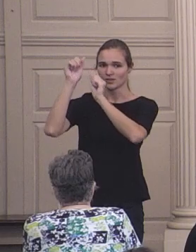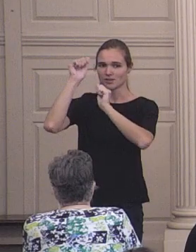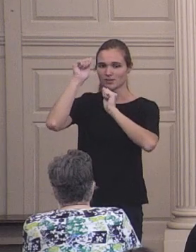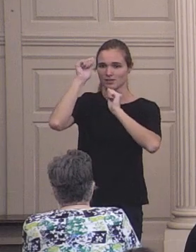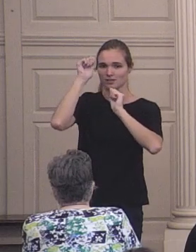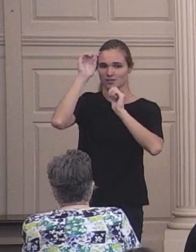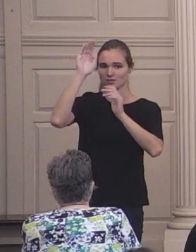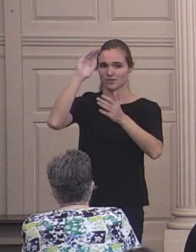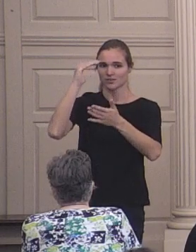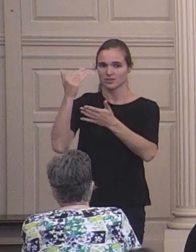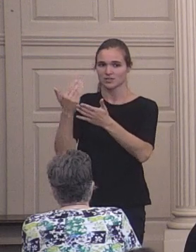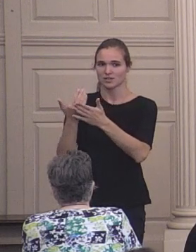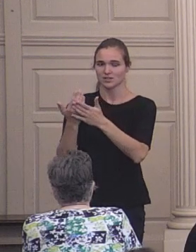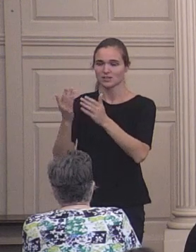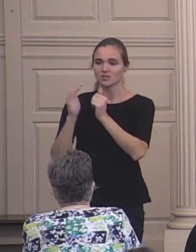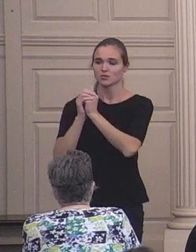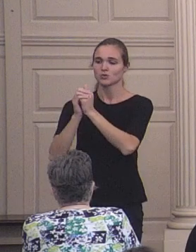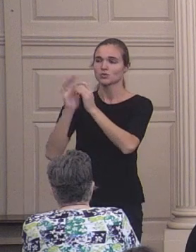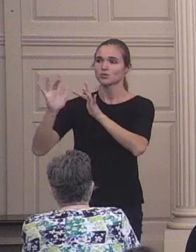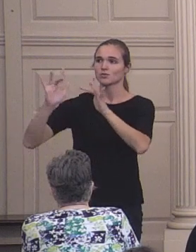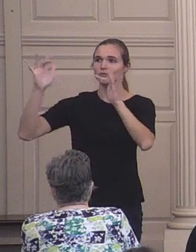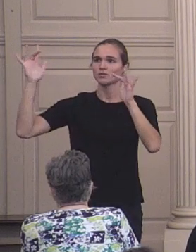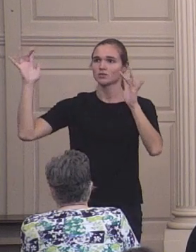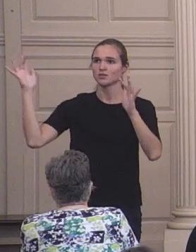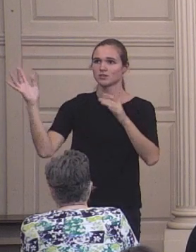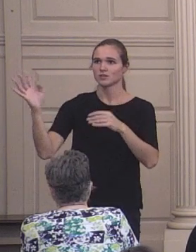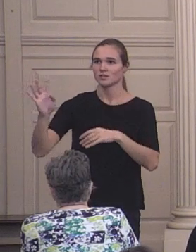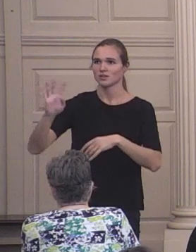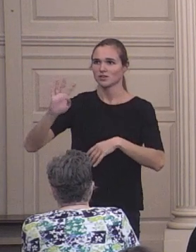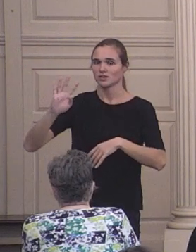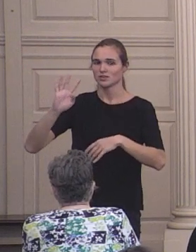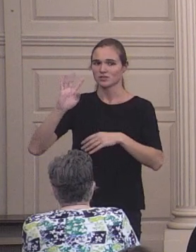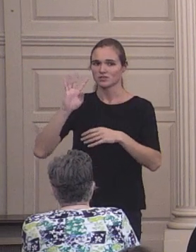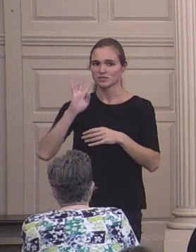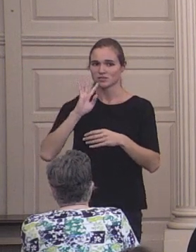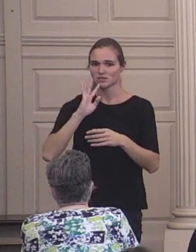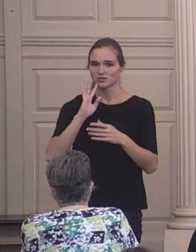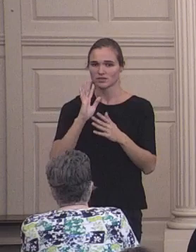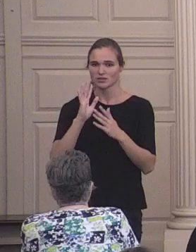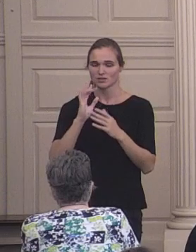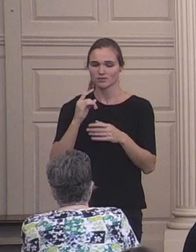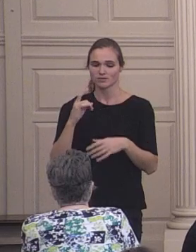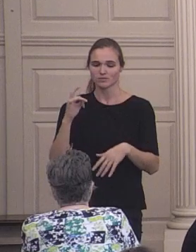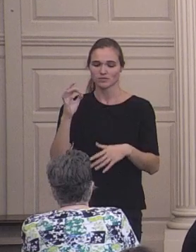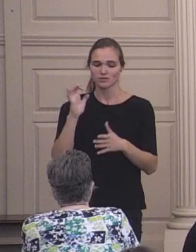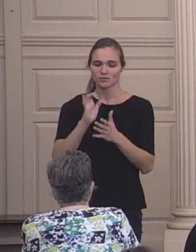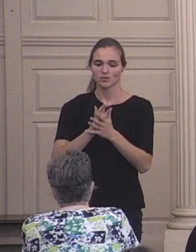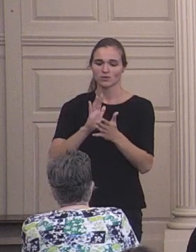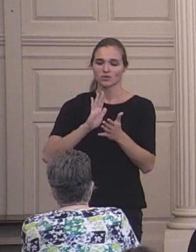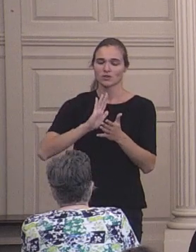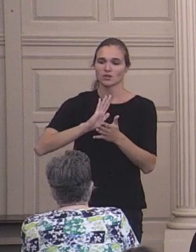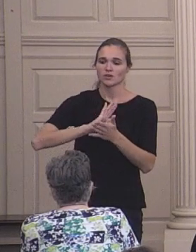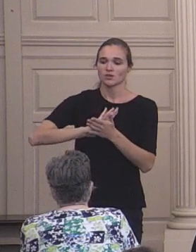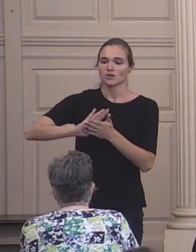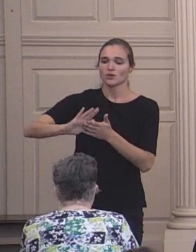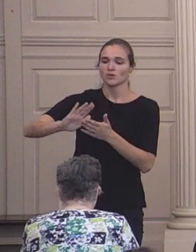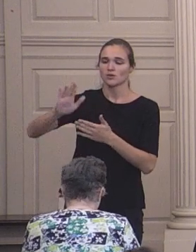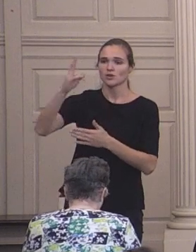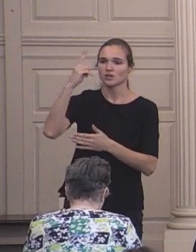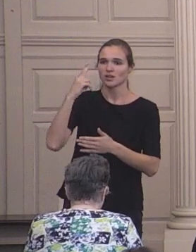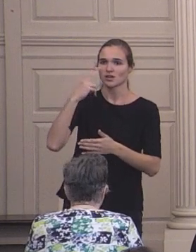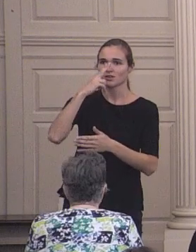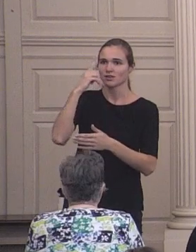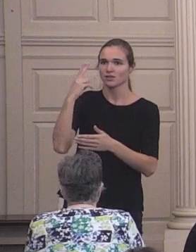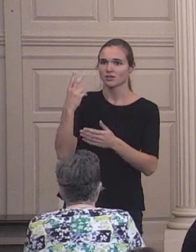adored and glorified, who has spoken through the prophets. I believe in one holy Catholic and Apostolic